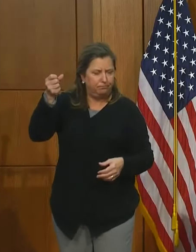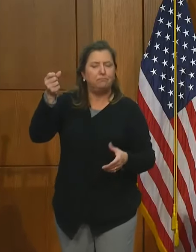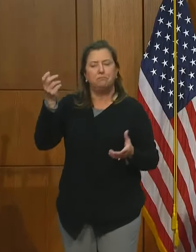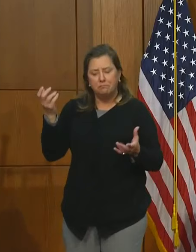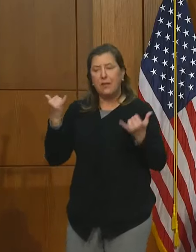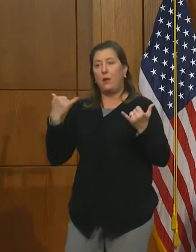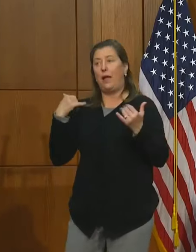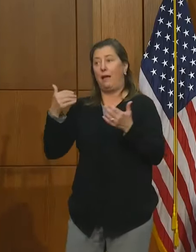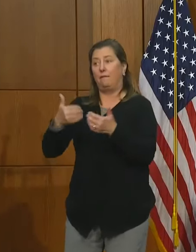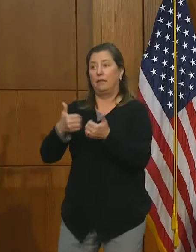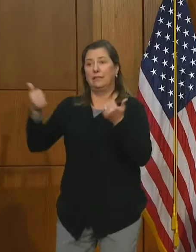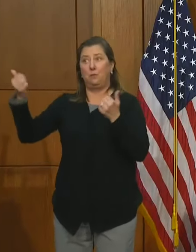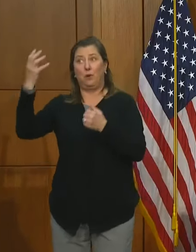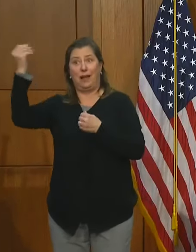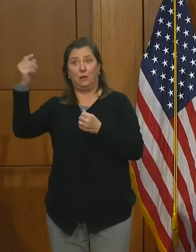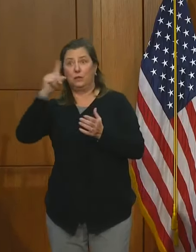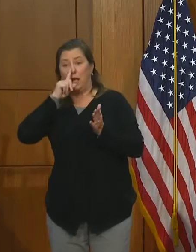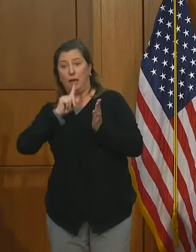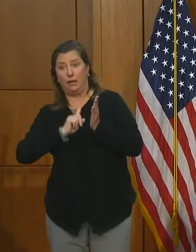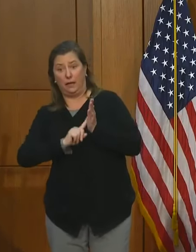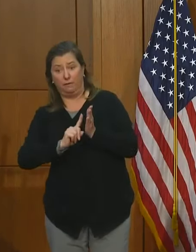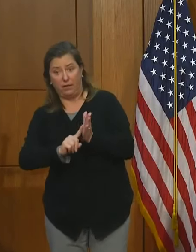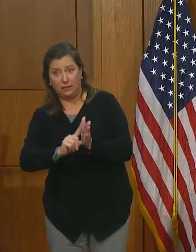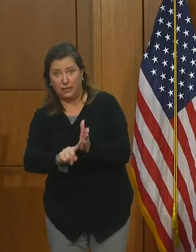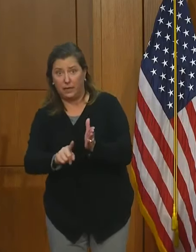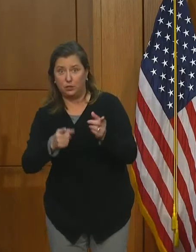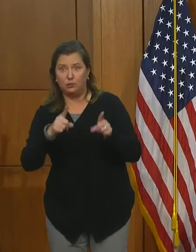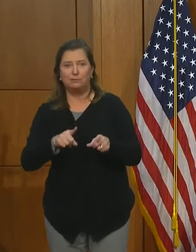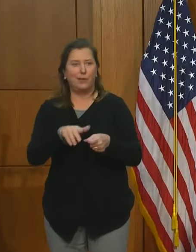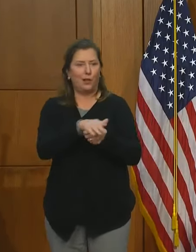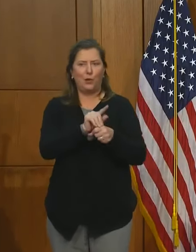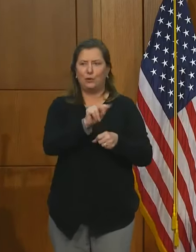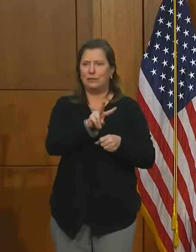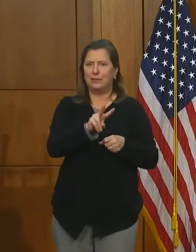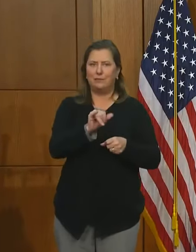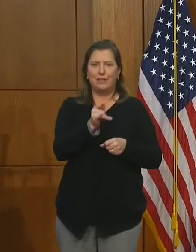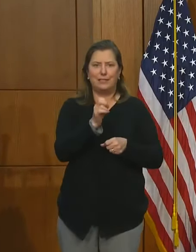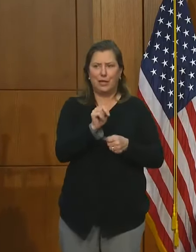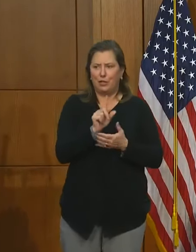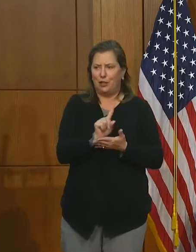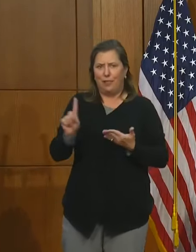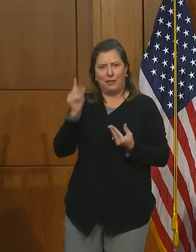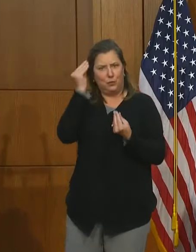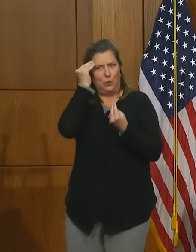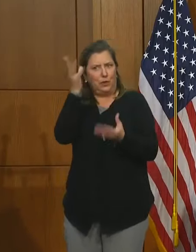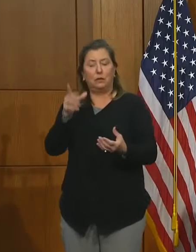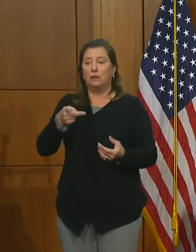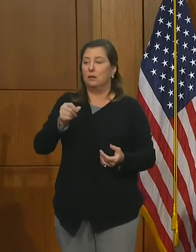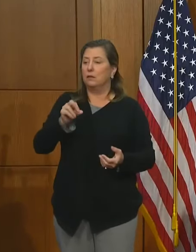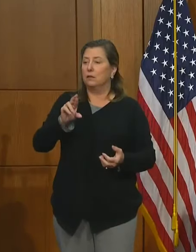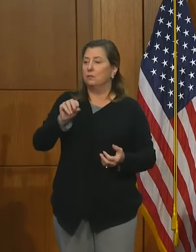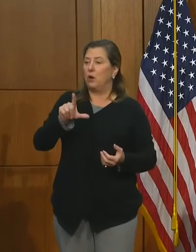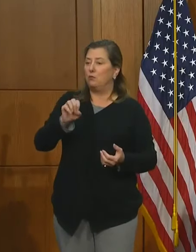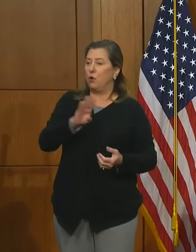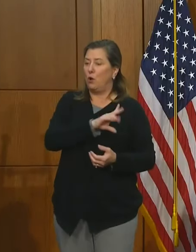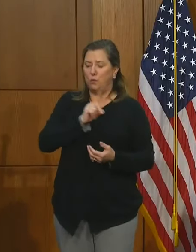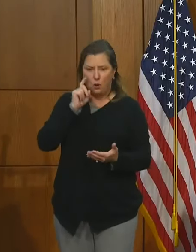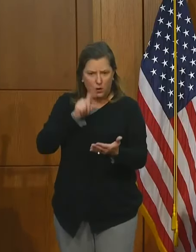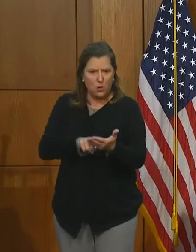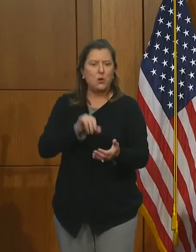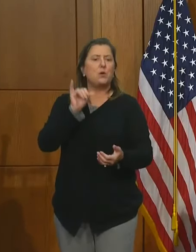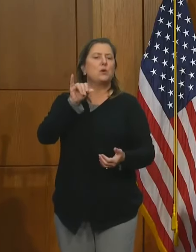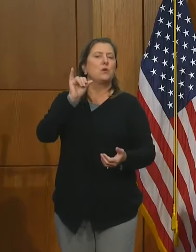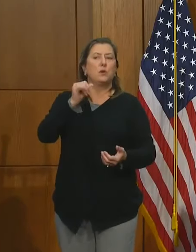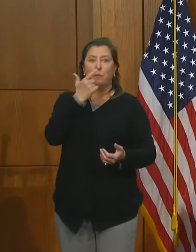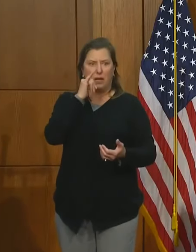independent investigation begun. And as reported by a local television station last week, parole board became aware of it. And